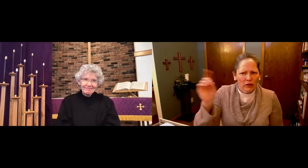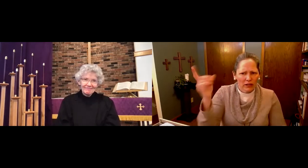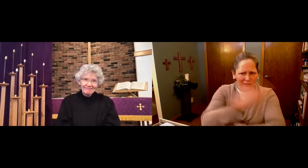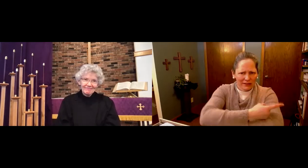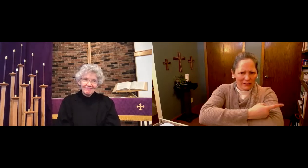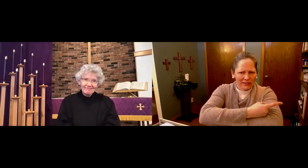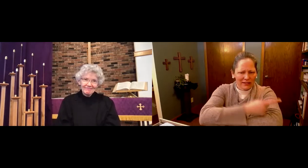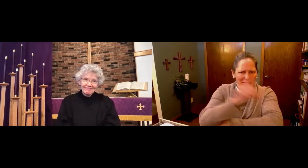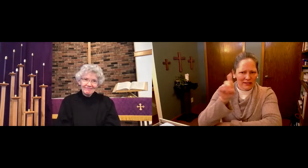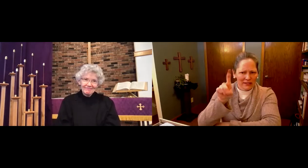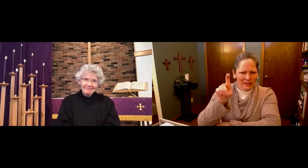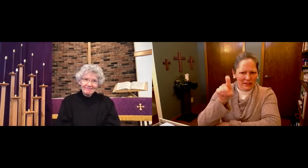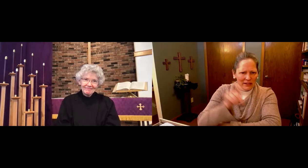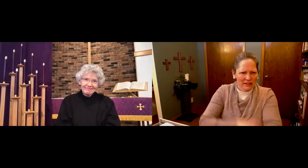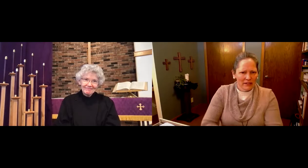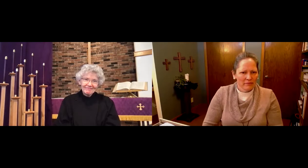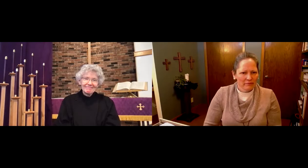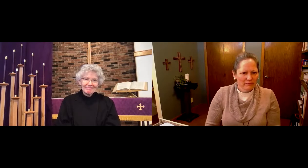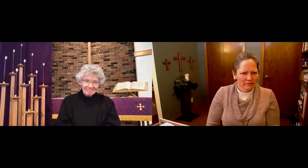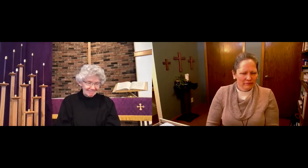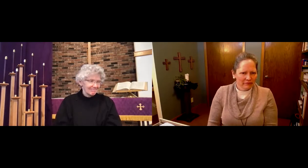Pastor Michelle, why is it 40 days?